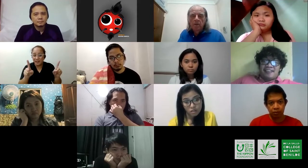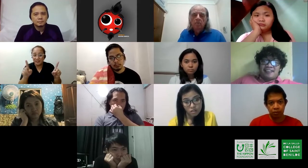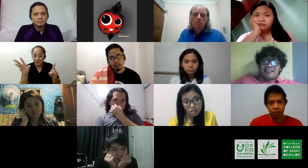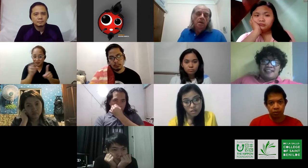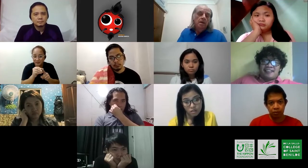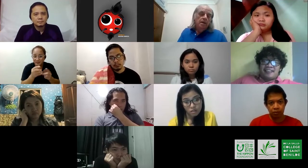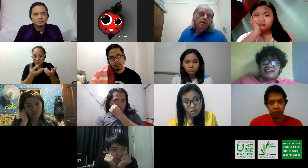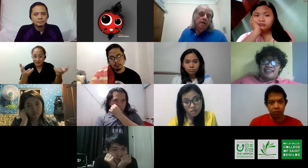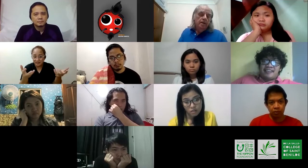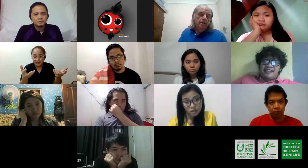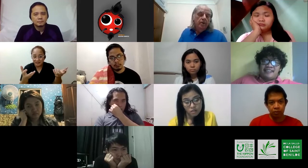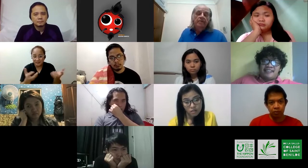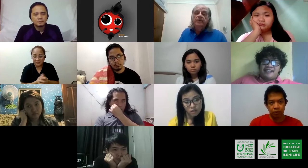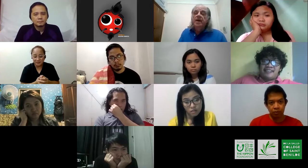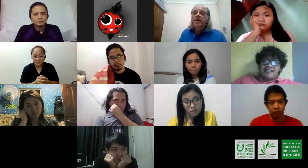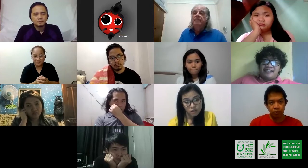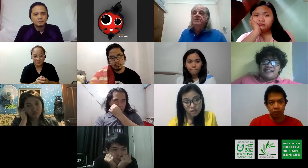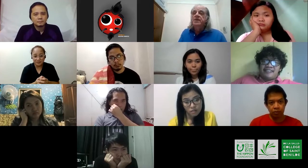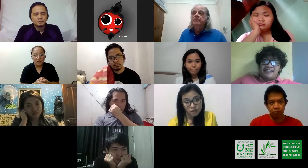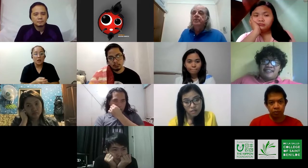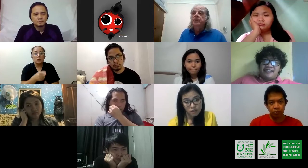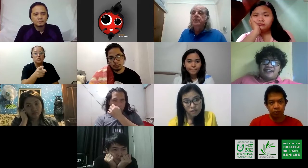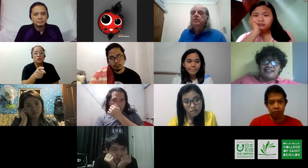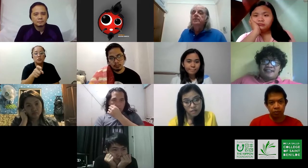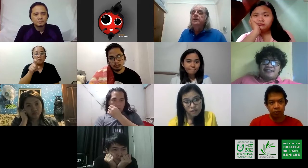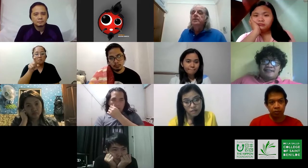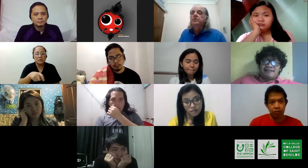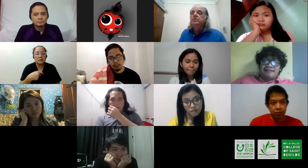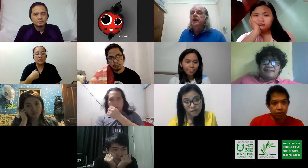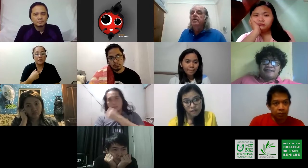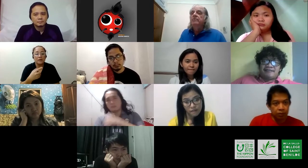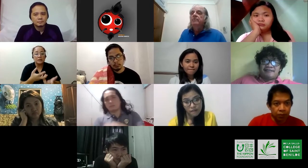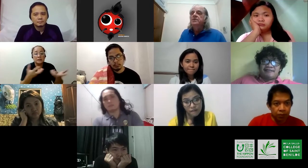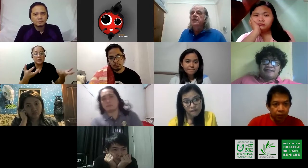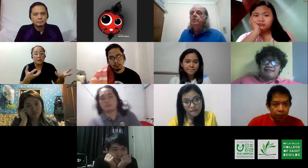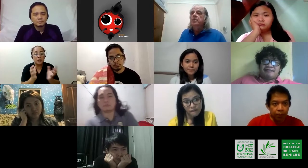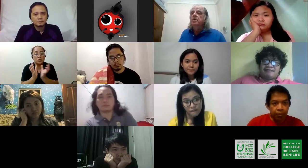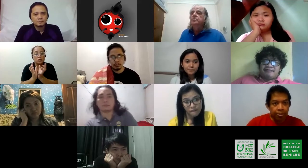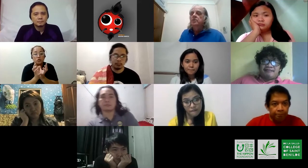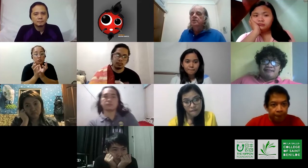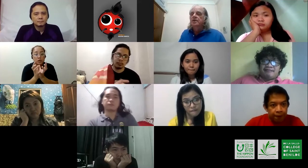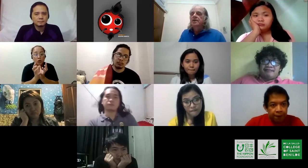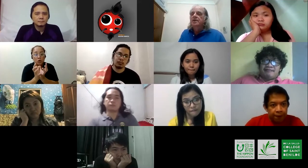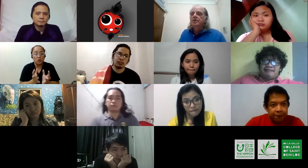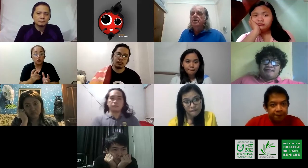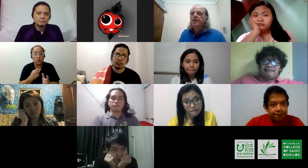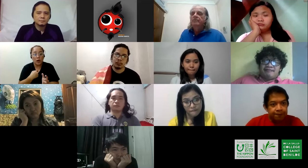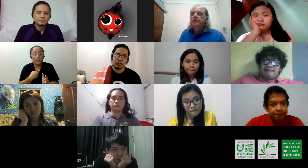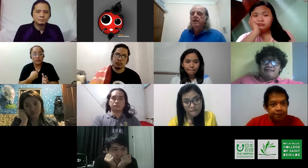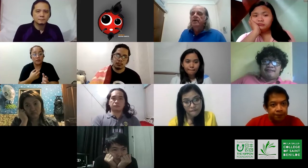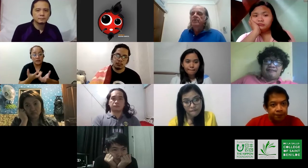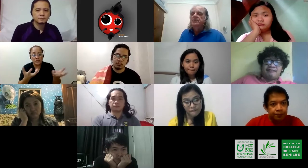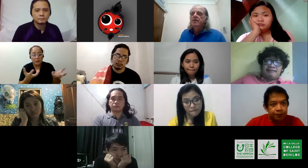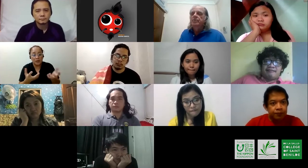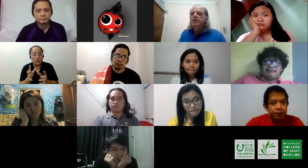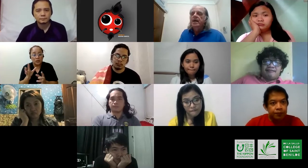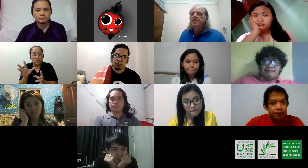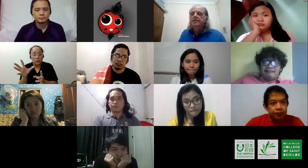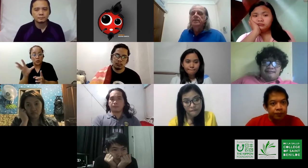So you have to have a separate community to have a separate culture. You have to have a separate